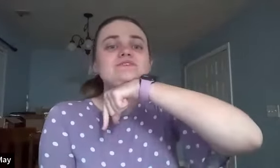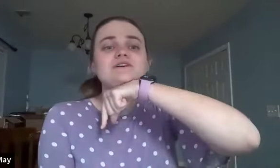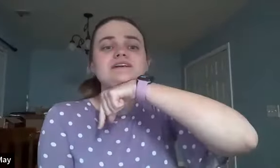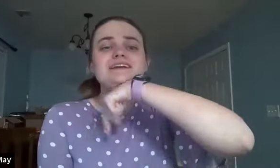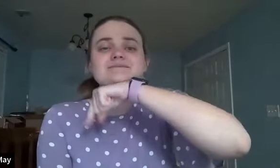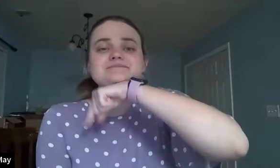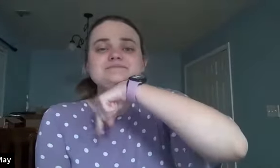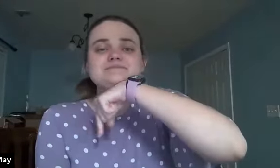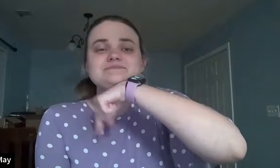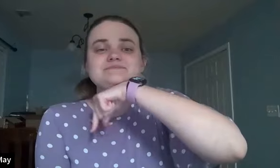turkey.